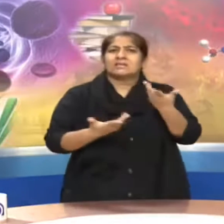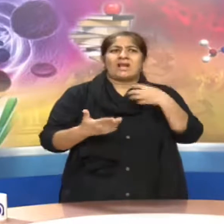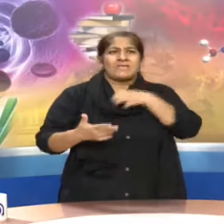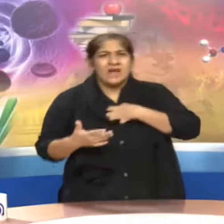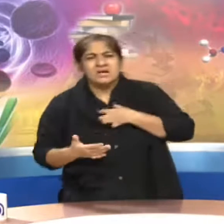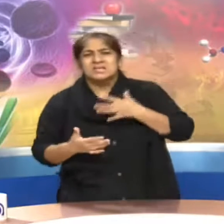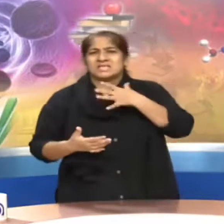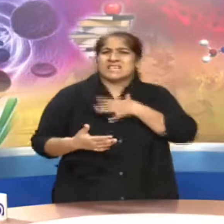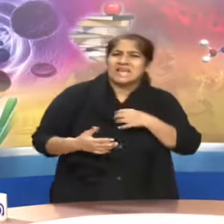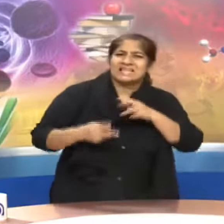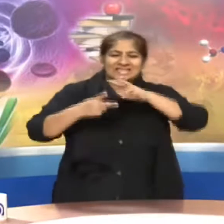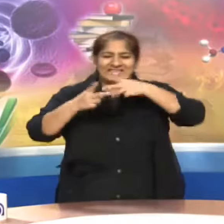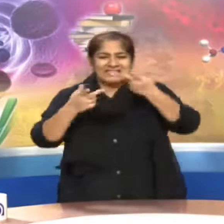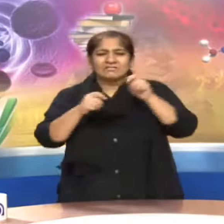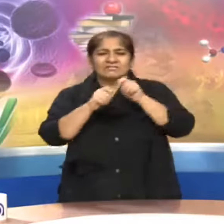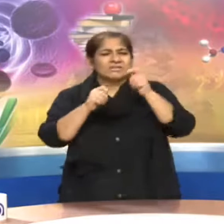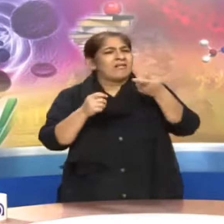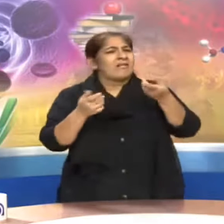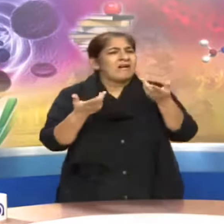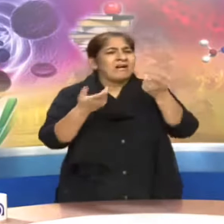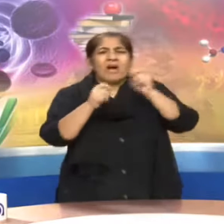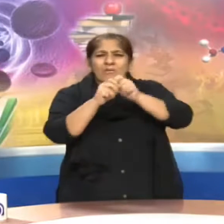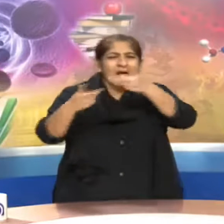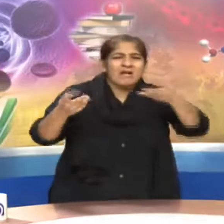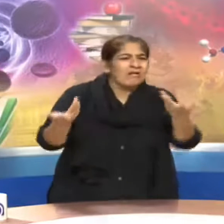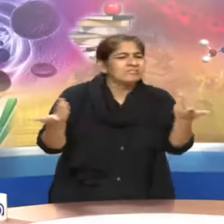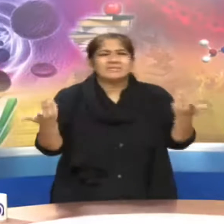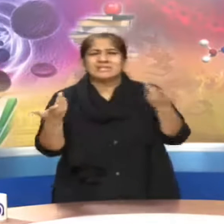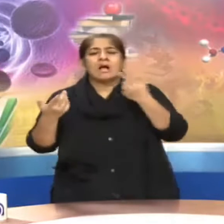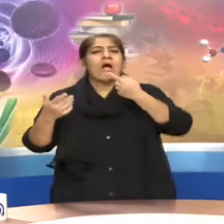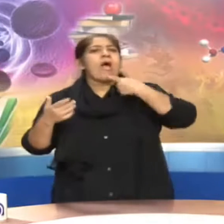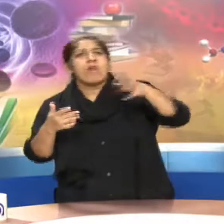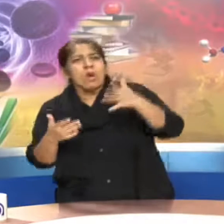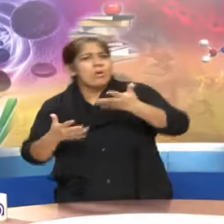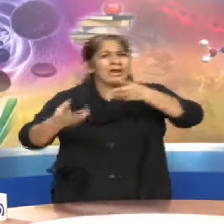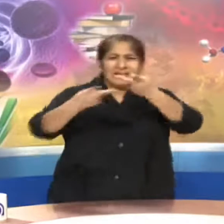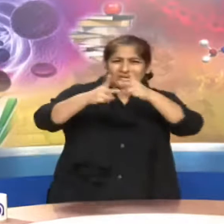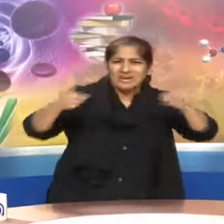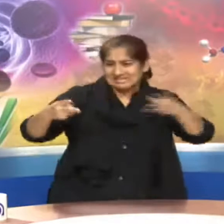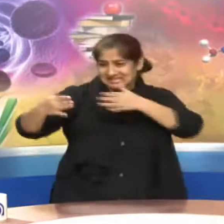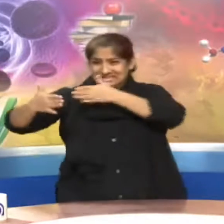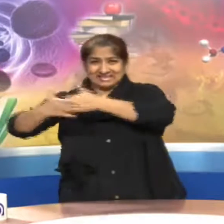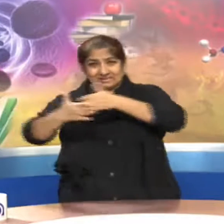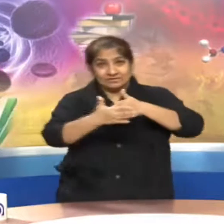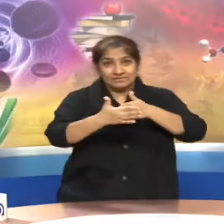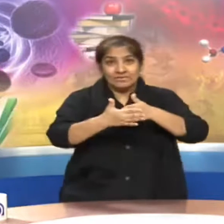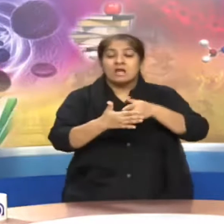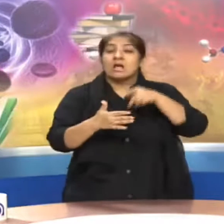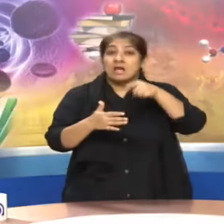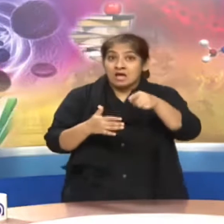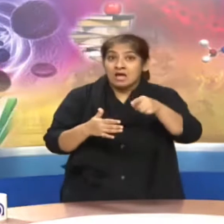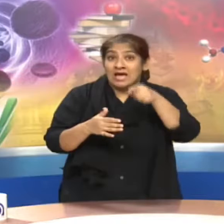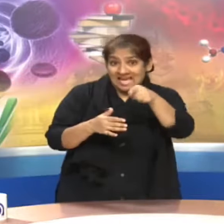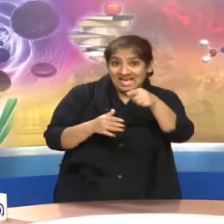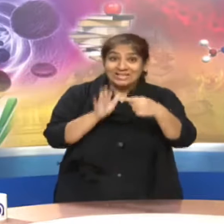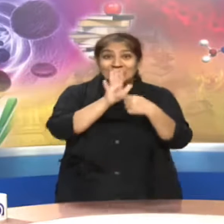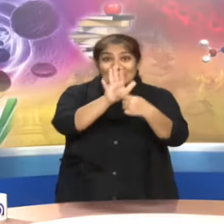communication and challenges, different psychological barriers, and all those challenges